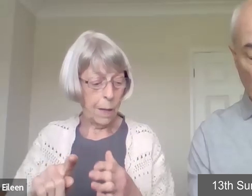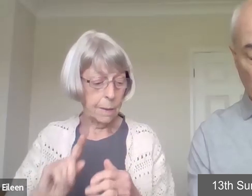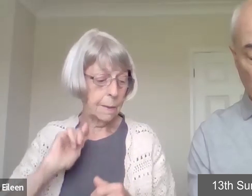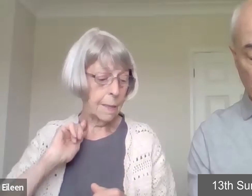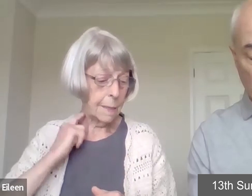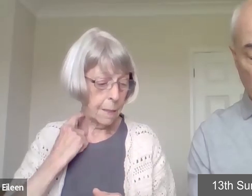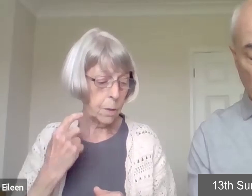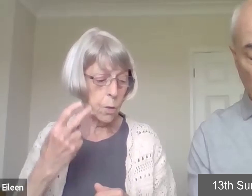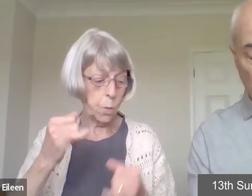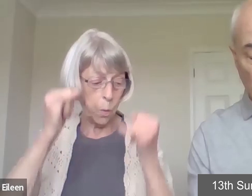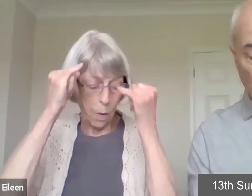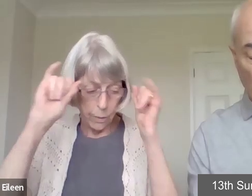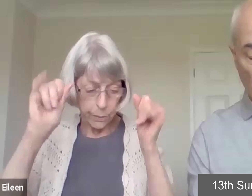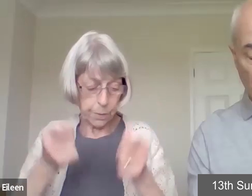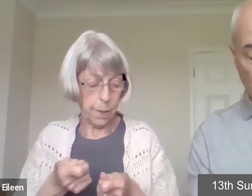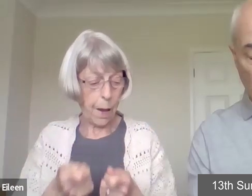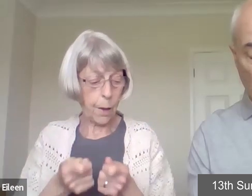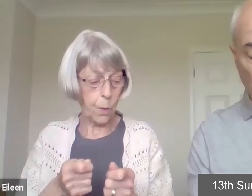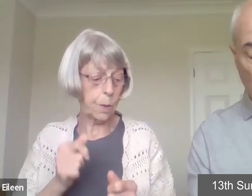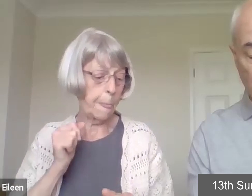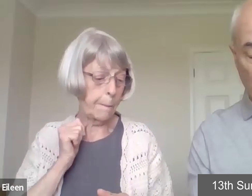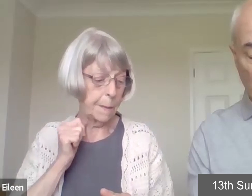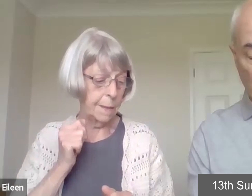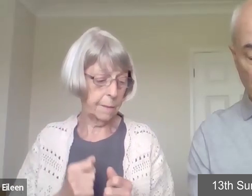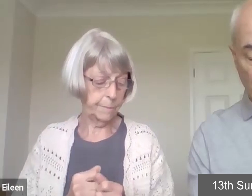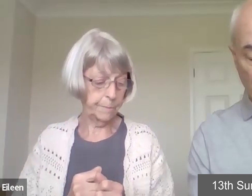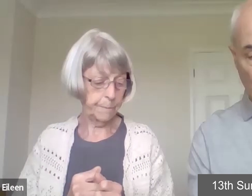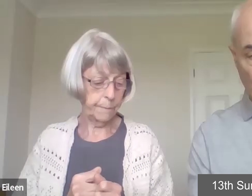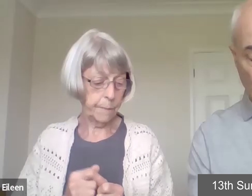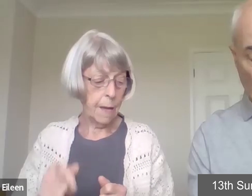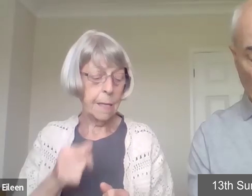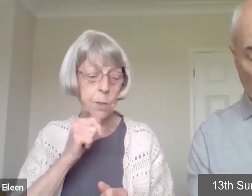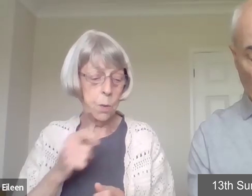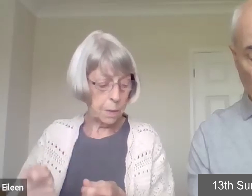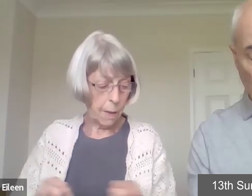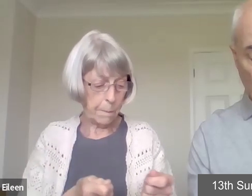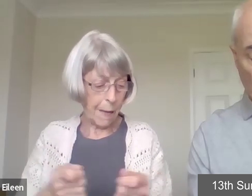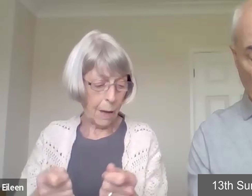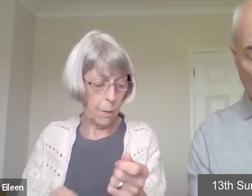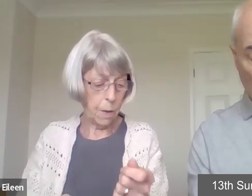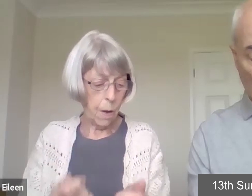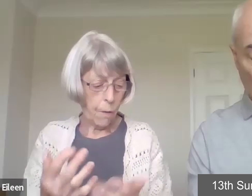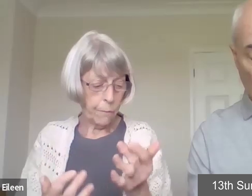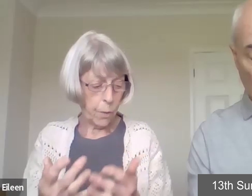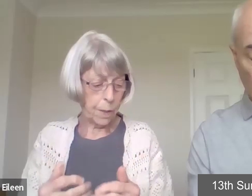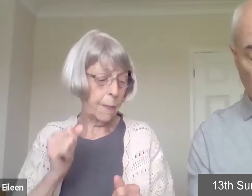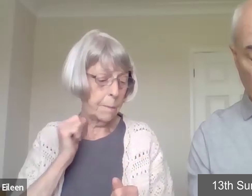went, killed two oxen, cooked the meat. He used the plough for cooking the